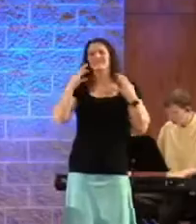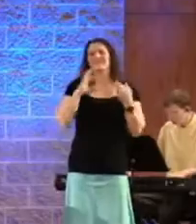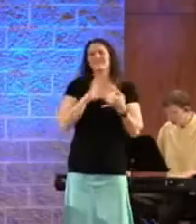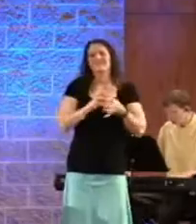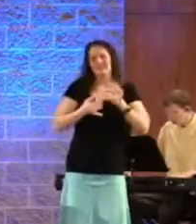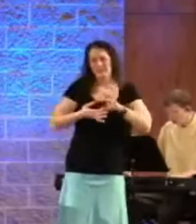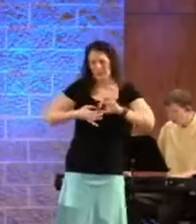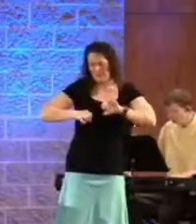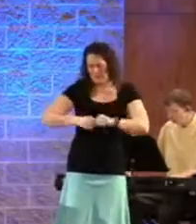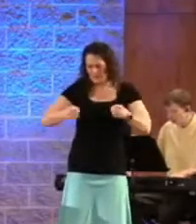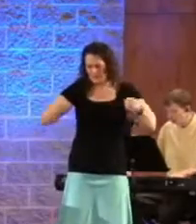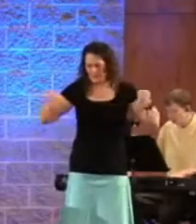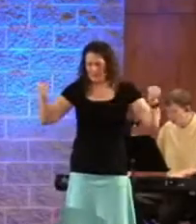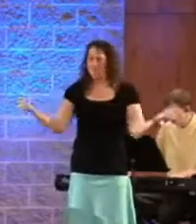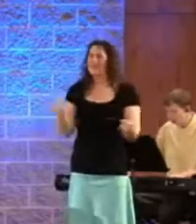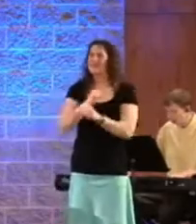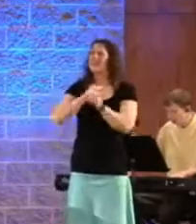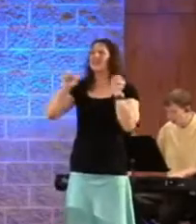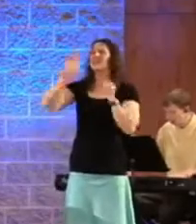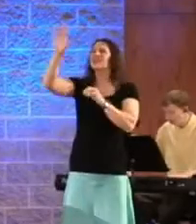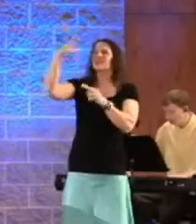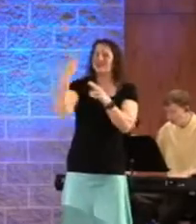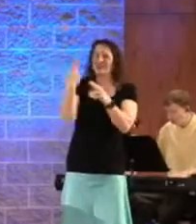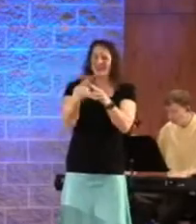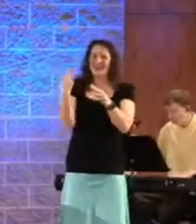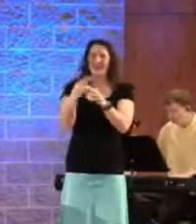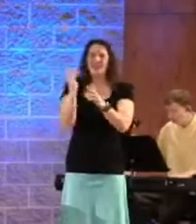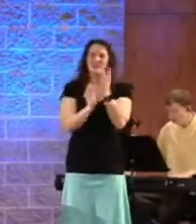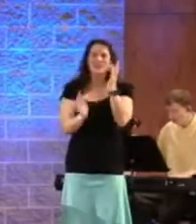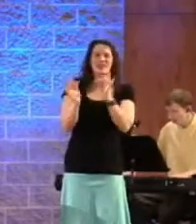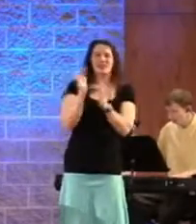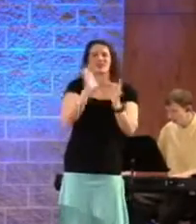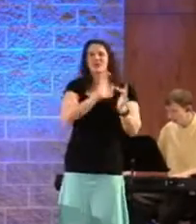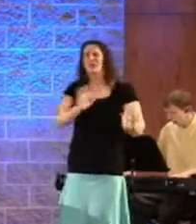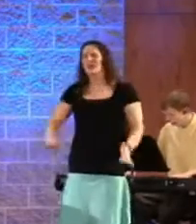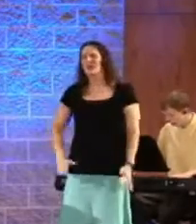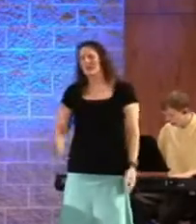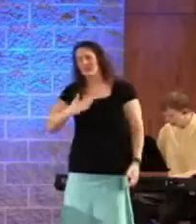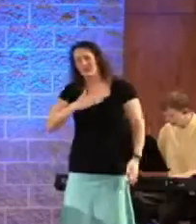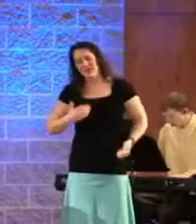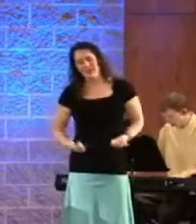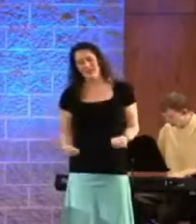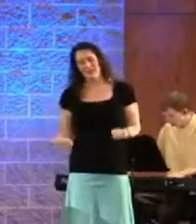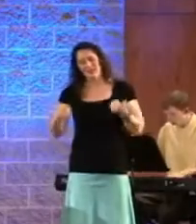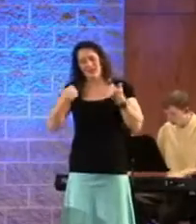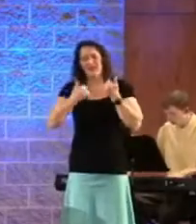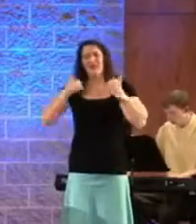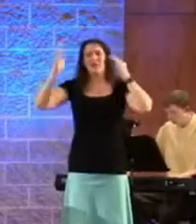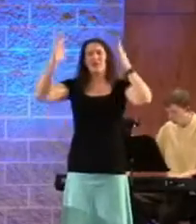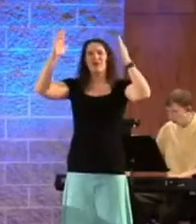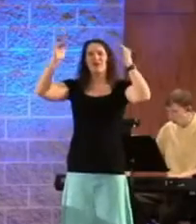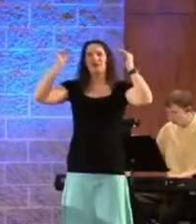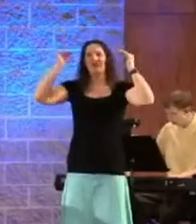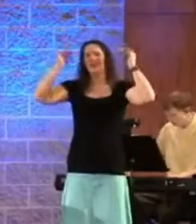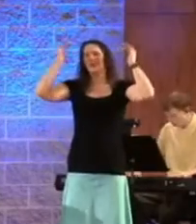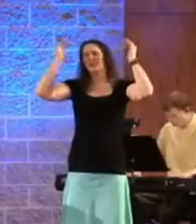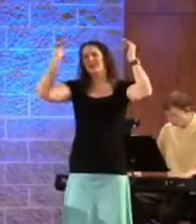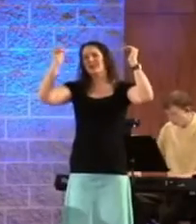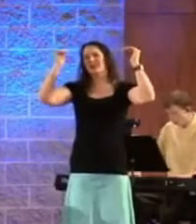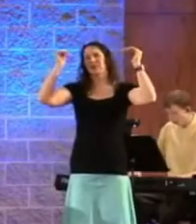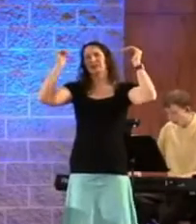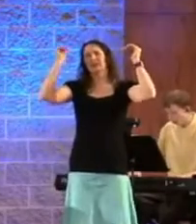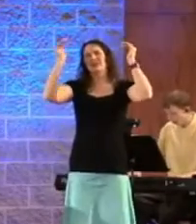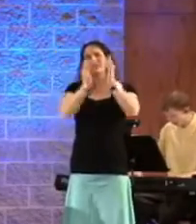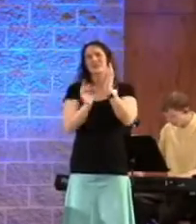salvation in your name, Jesus Christ, my living hope.